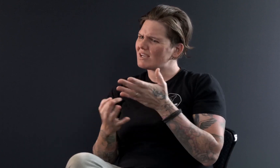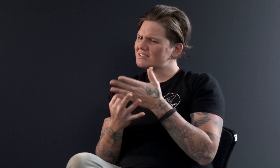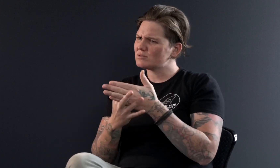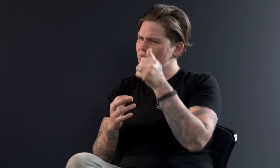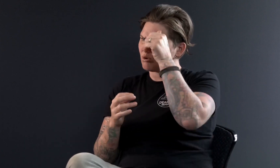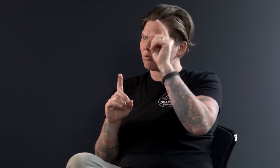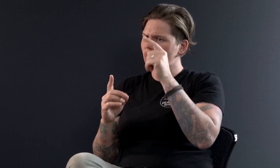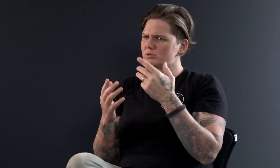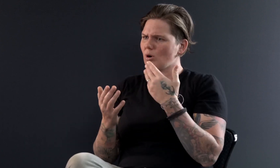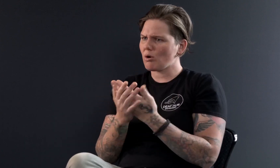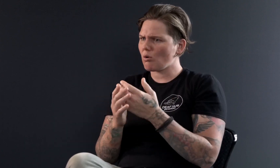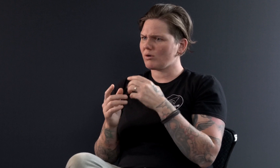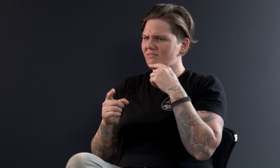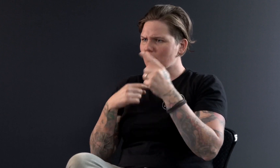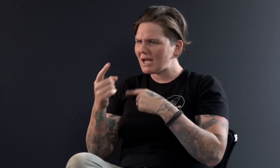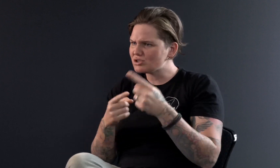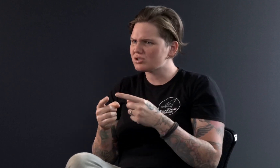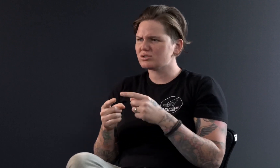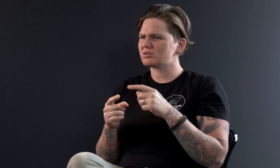information so that you could know what was going on?